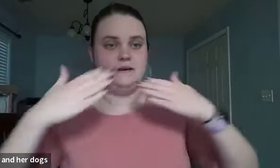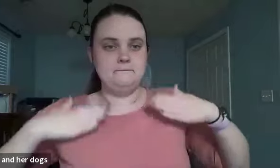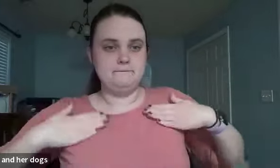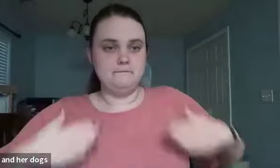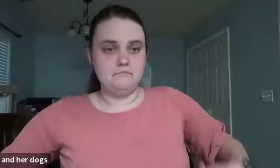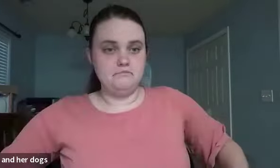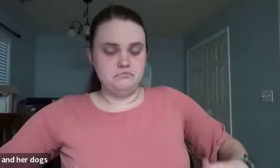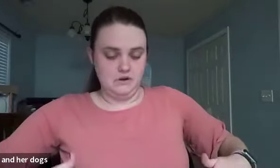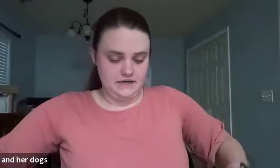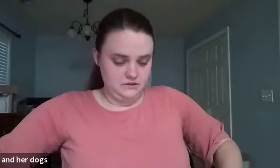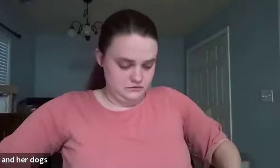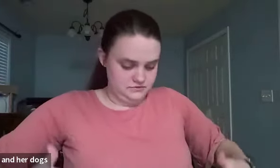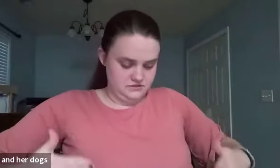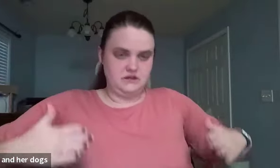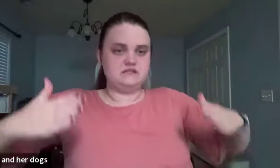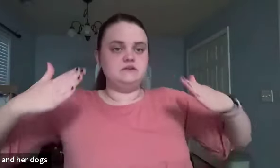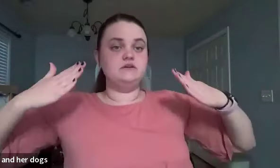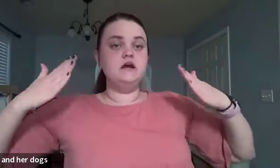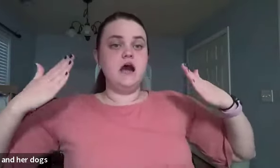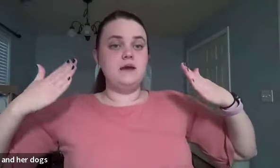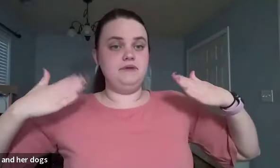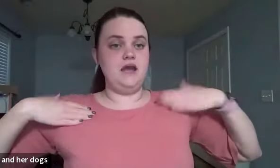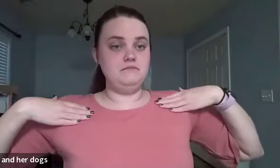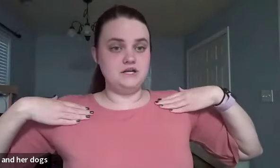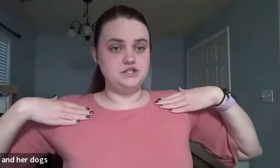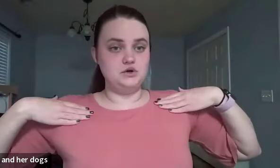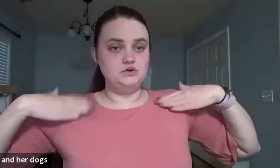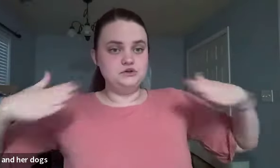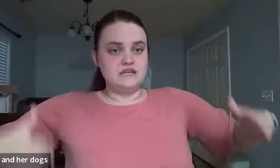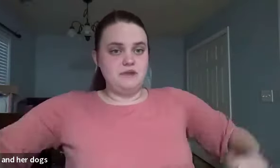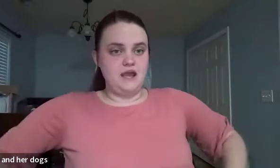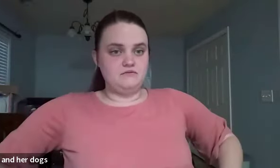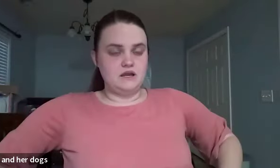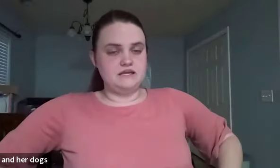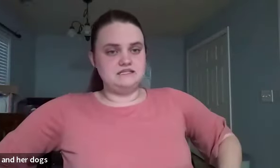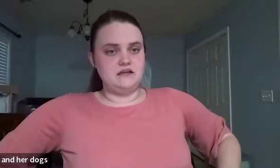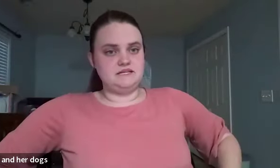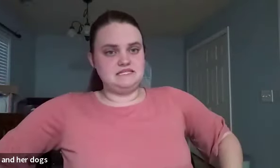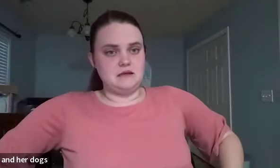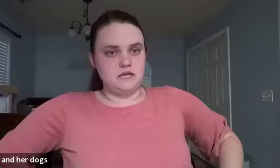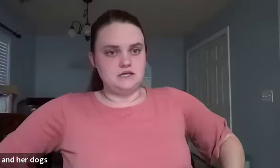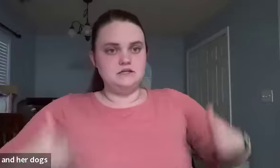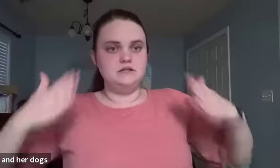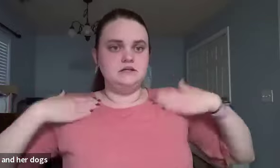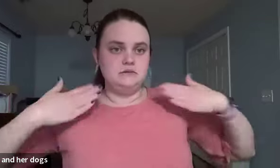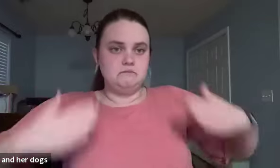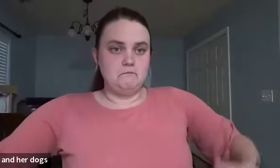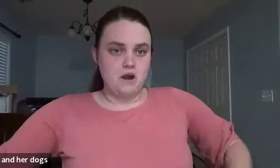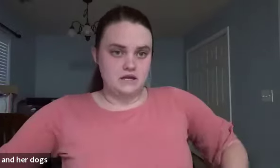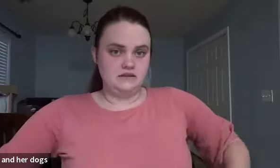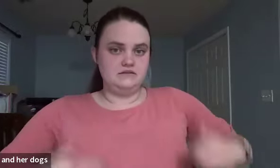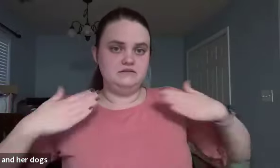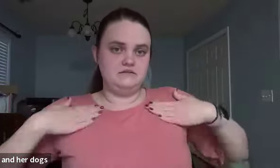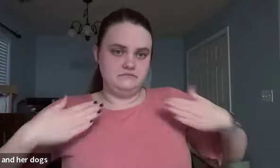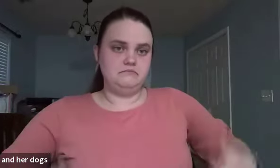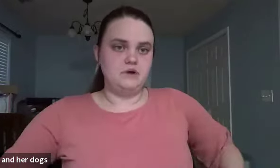skeleton, body. Oops, you can't see me do. I'm patting my shoulders and patting right next to like my stomach. Body.